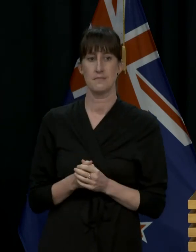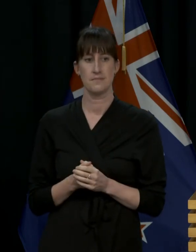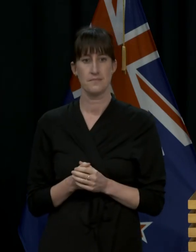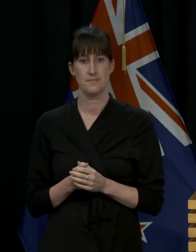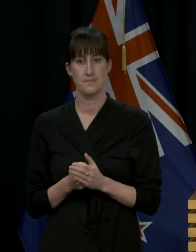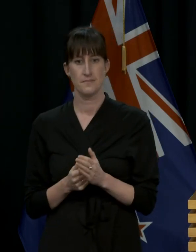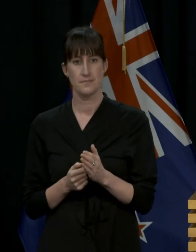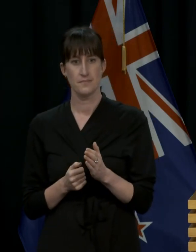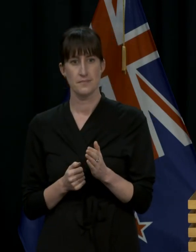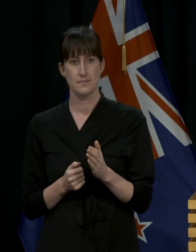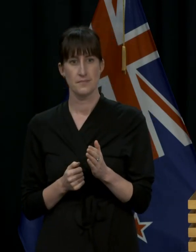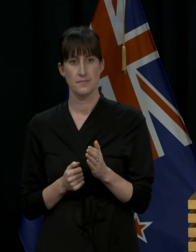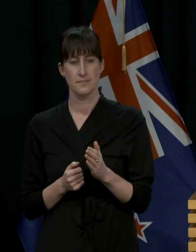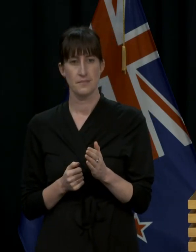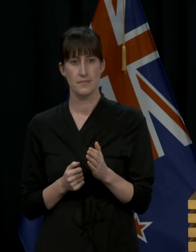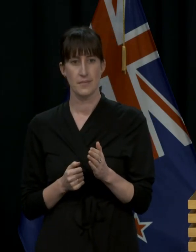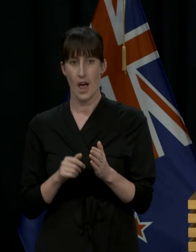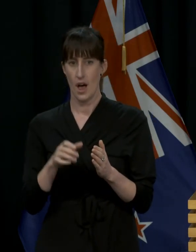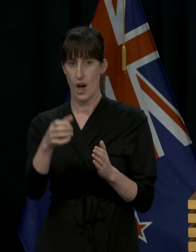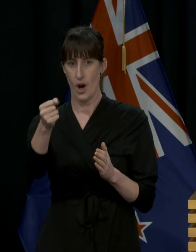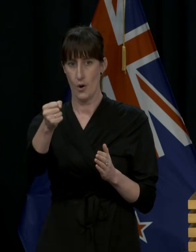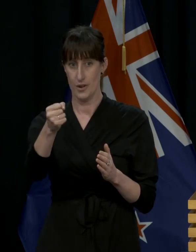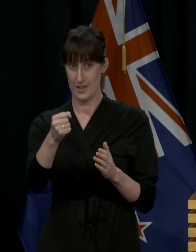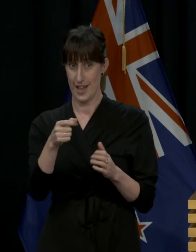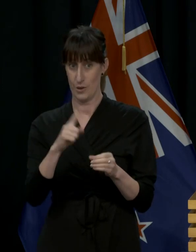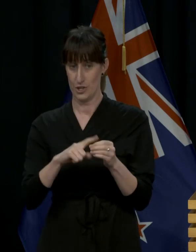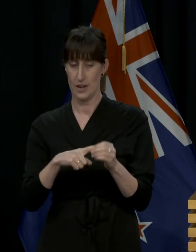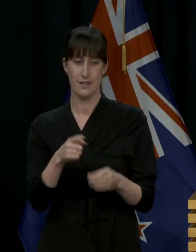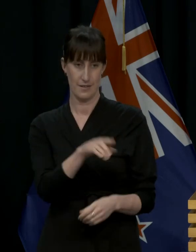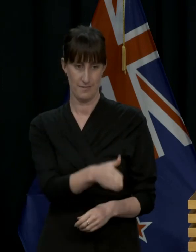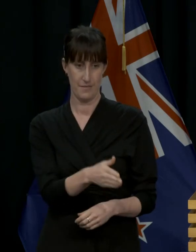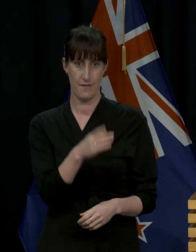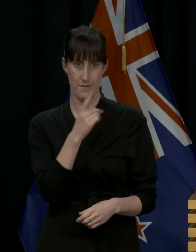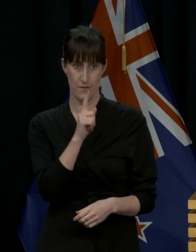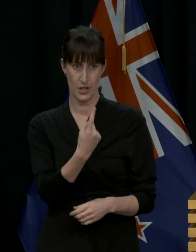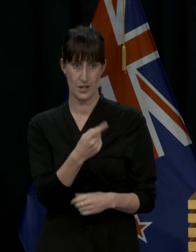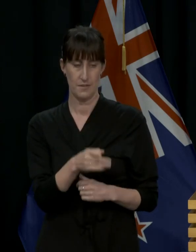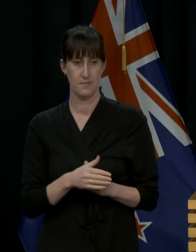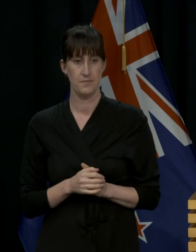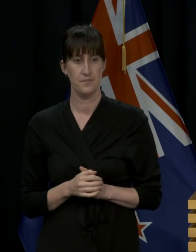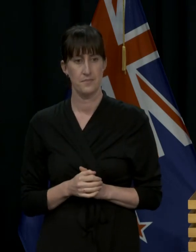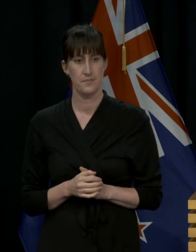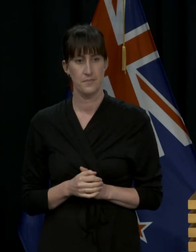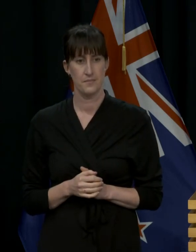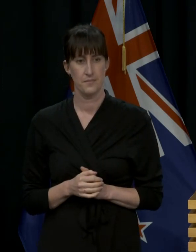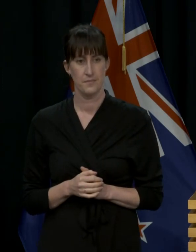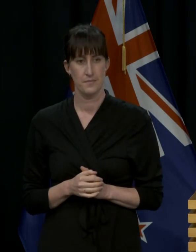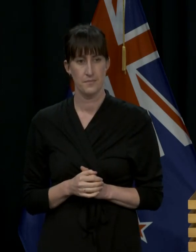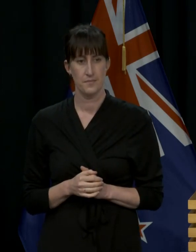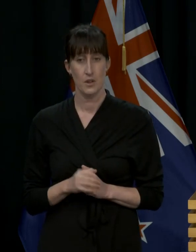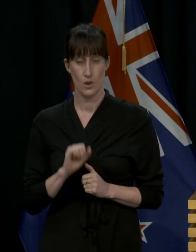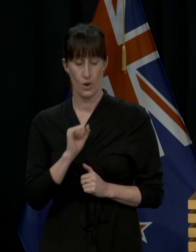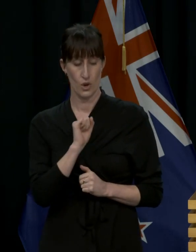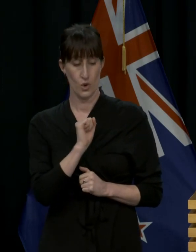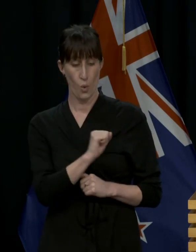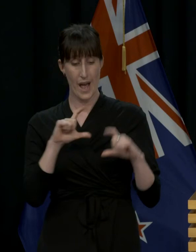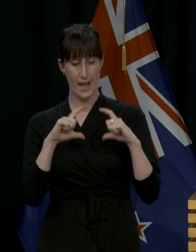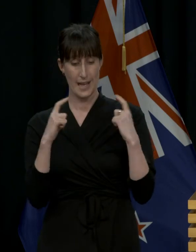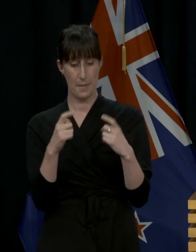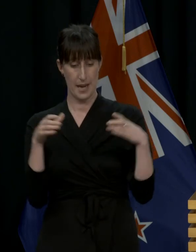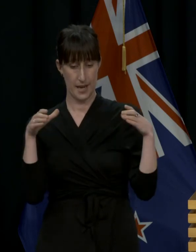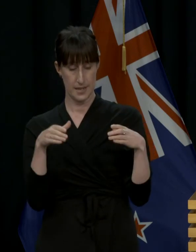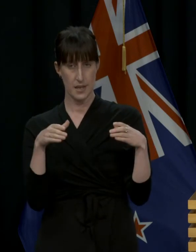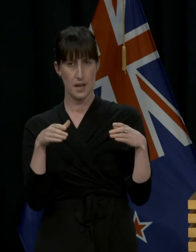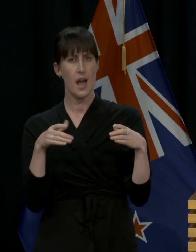this diversity within your cabinet? I'll come to Bernard Tober and then I'll come back. Yep. Prime Minister, what do you want your cabinet to achieve to